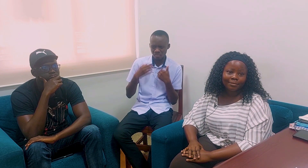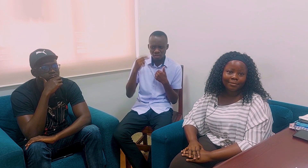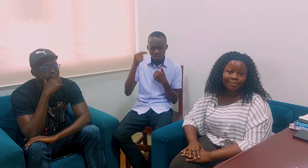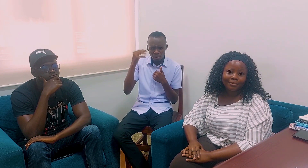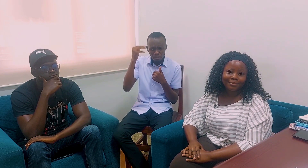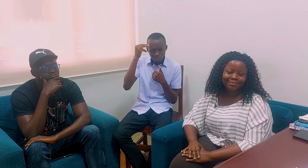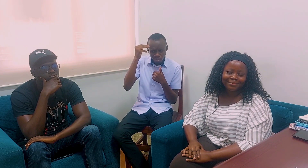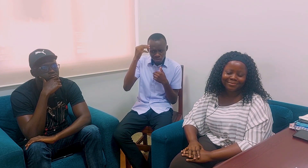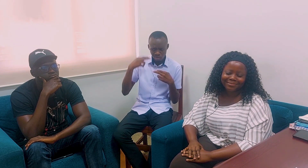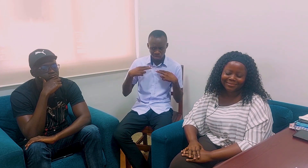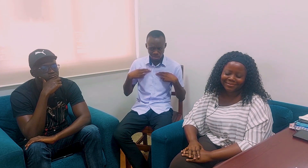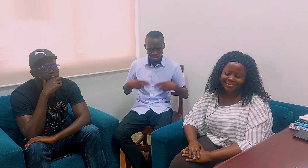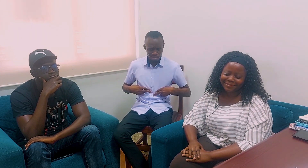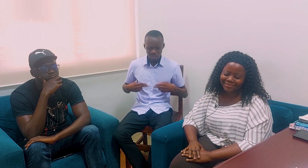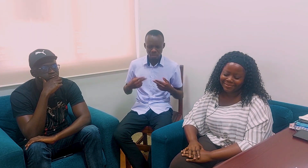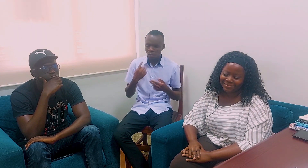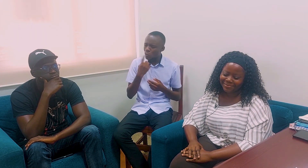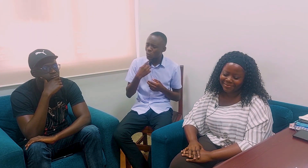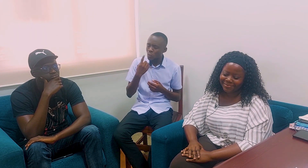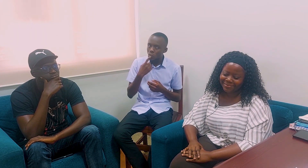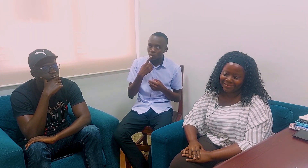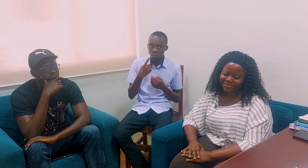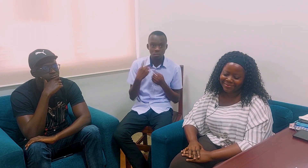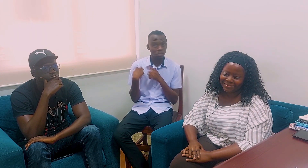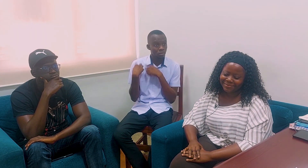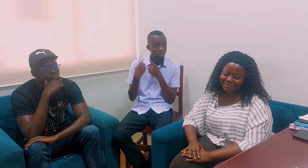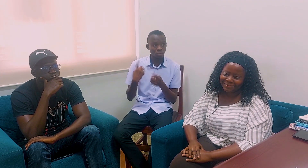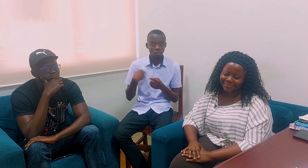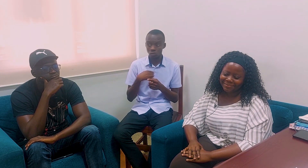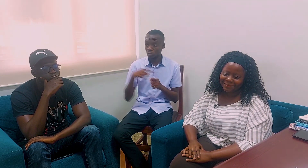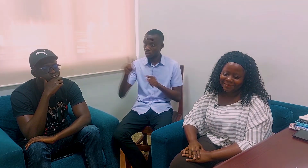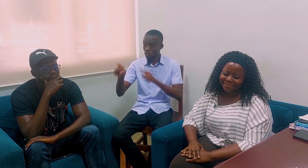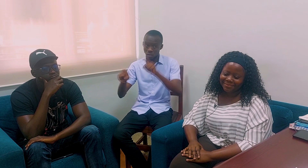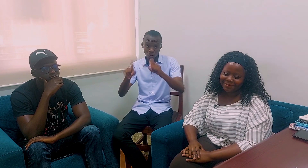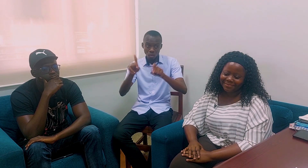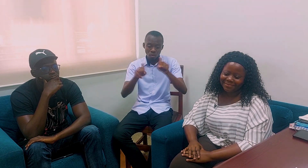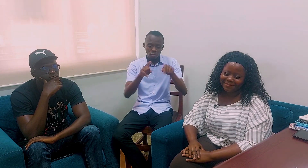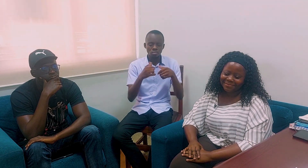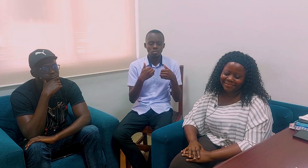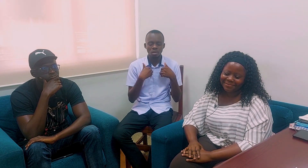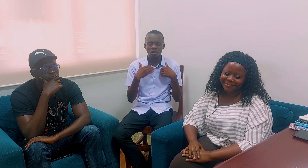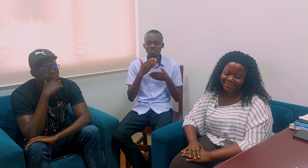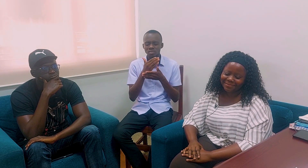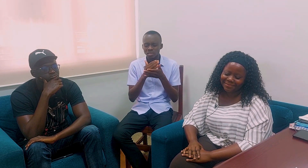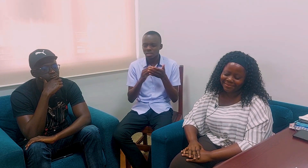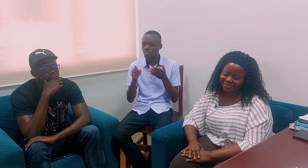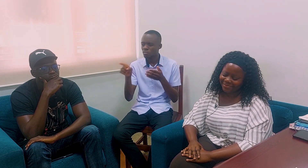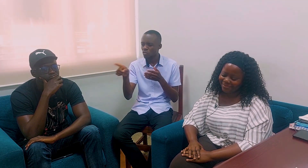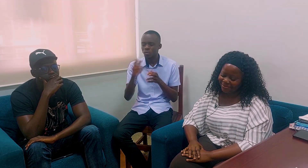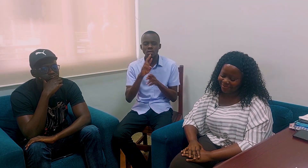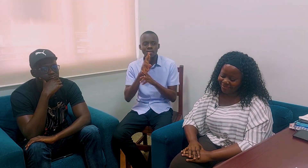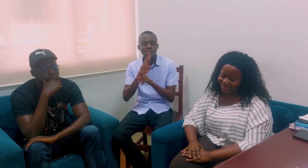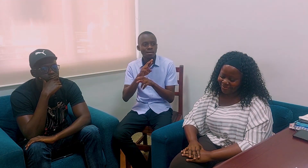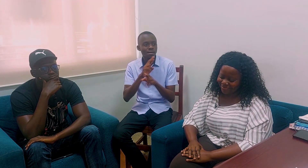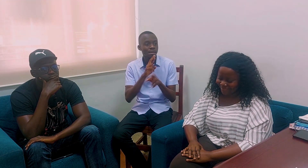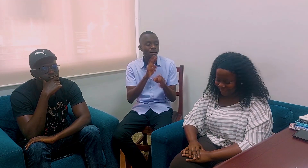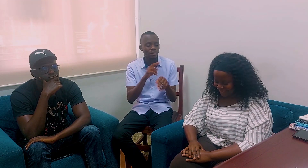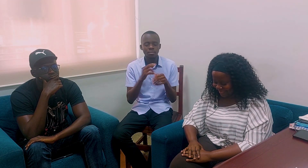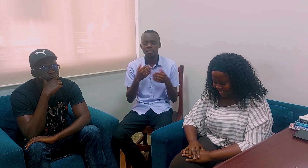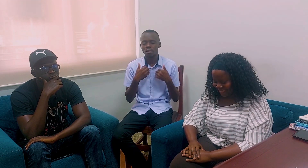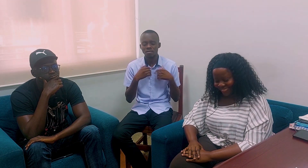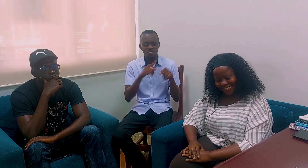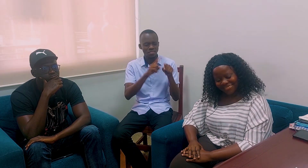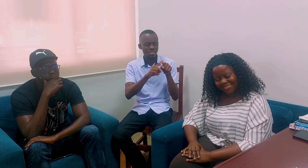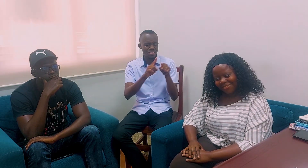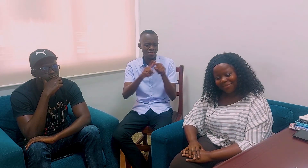Through our survey, we had some responses concerning the different kinds of people, for